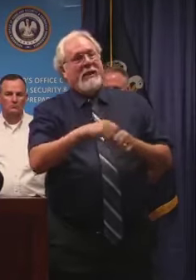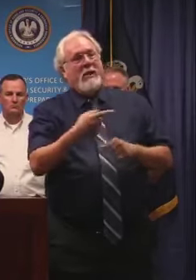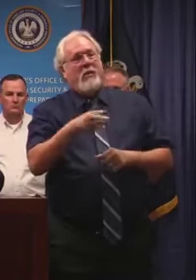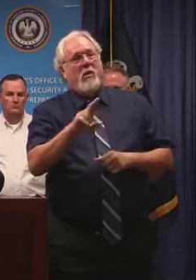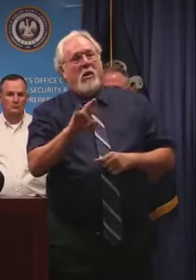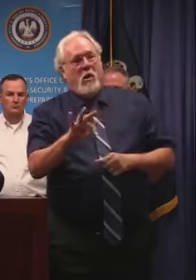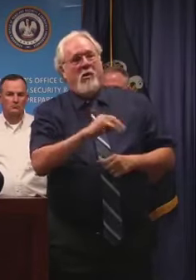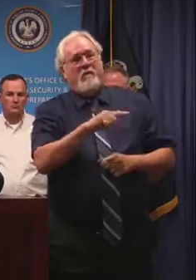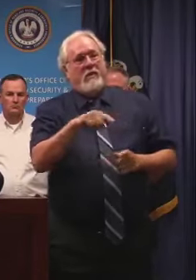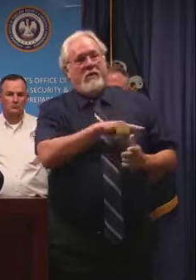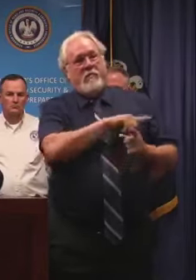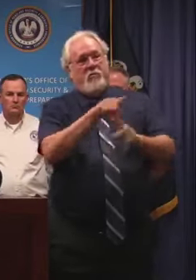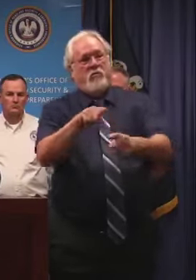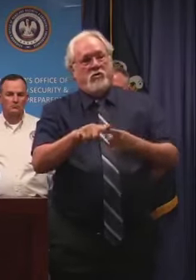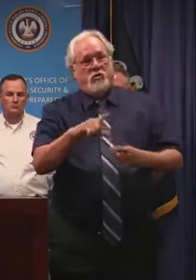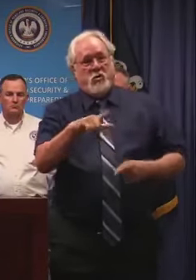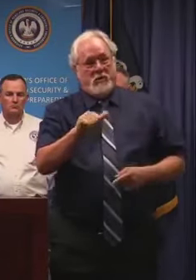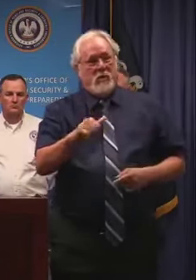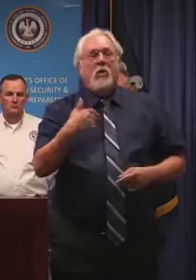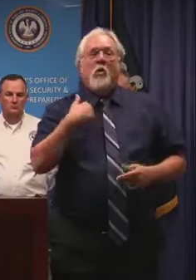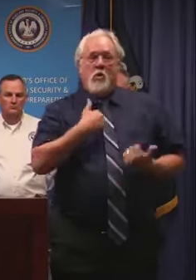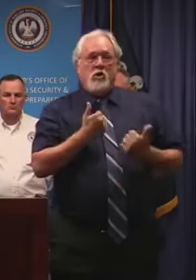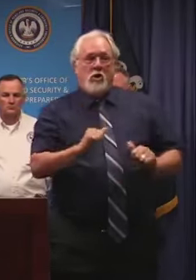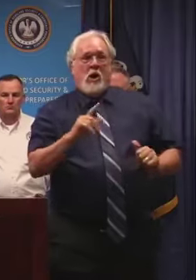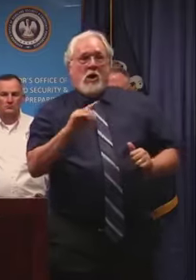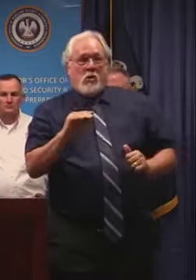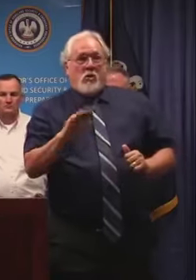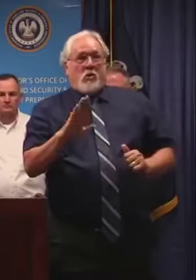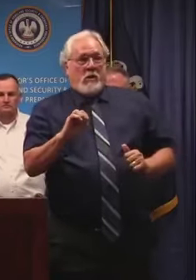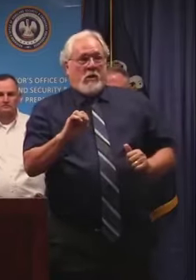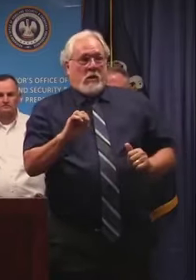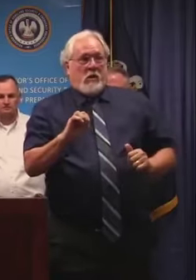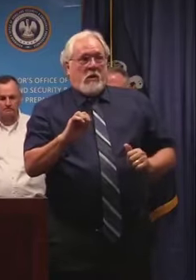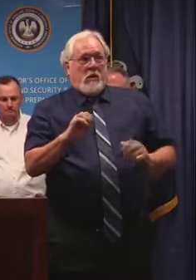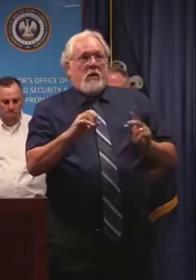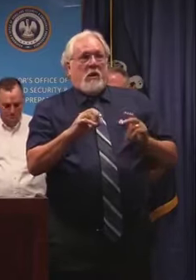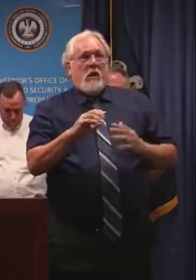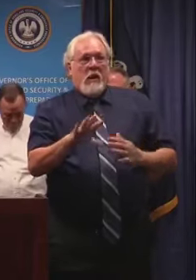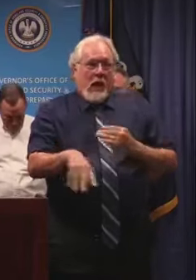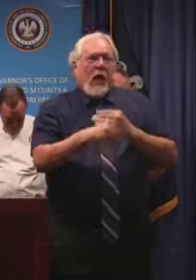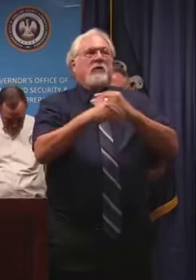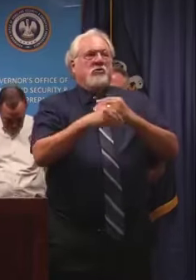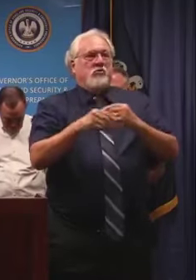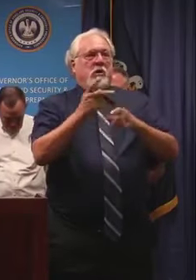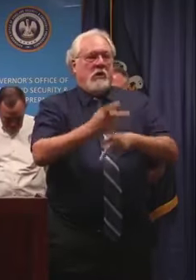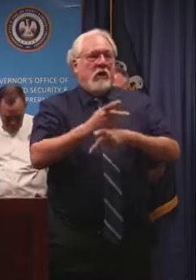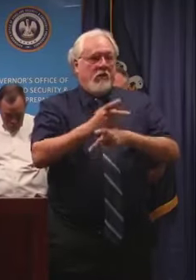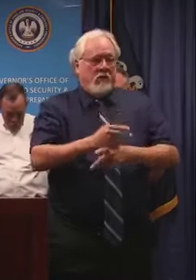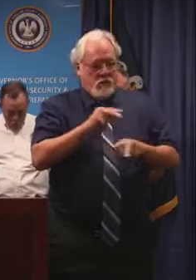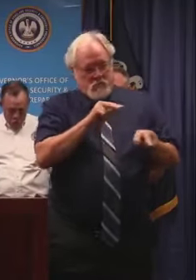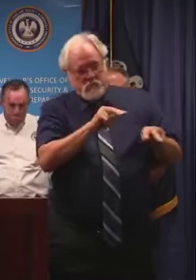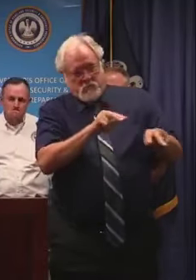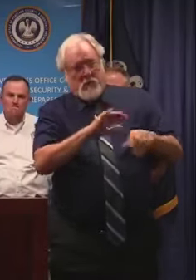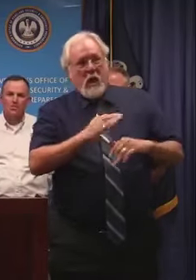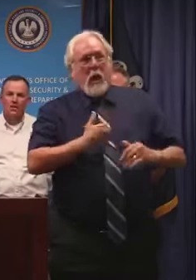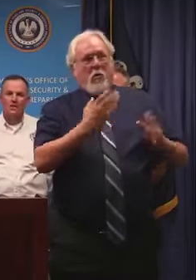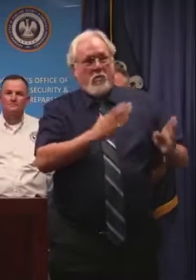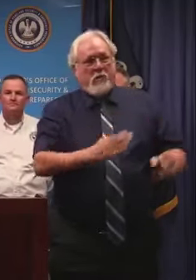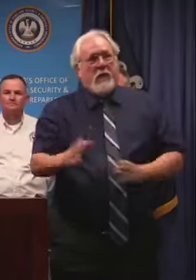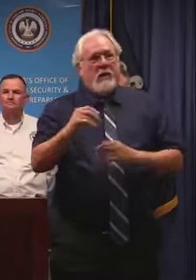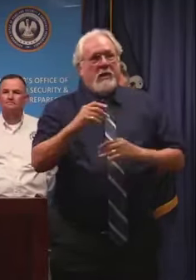towards Louisiana. And so we're trying to be extra careful and diligent in our planning and